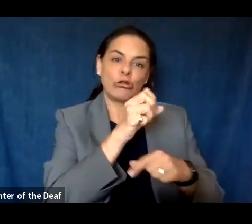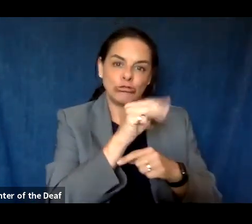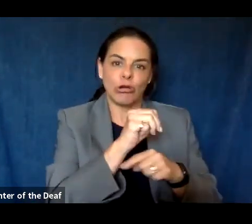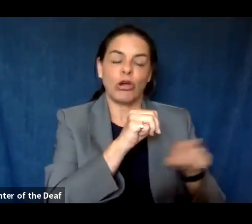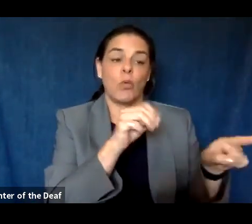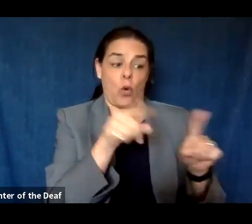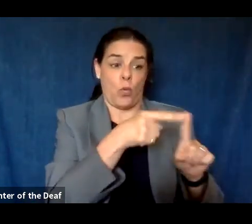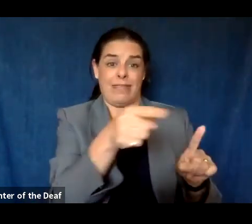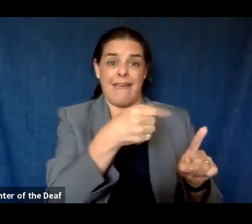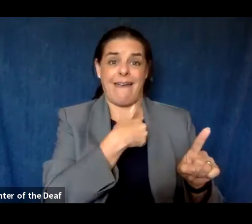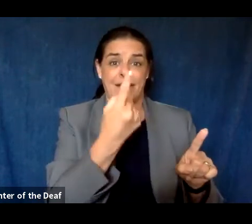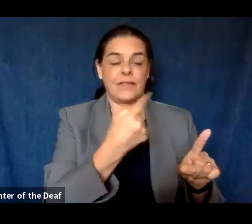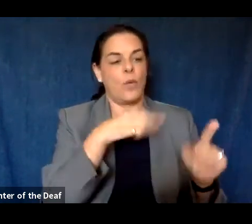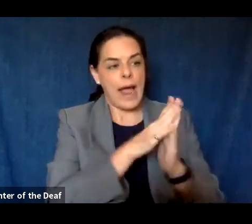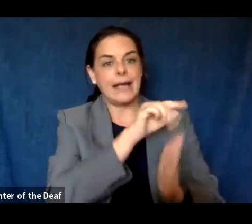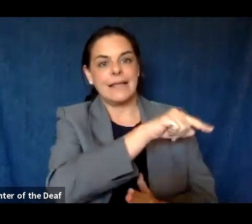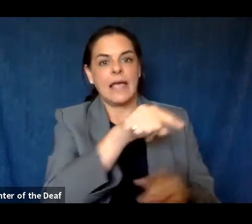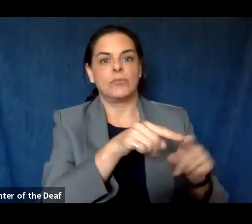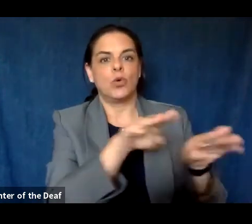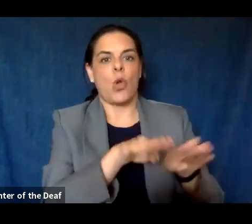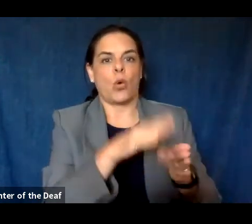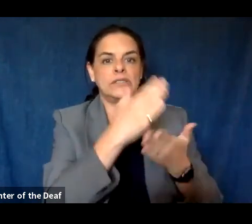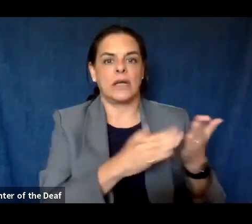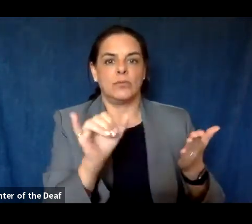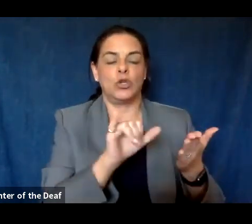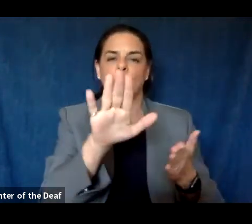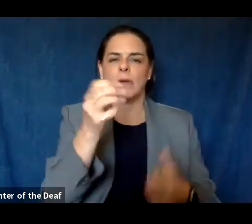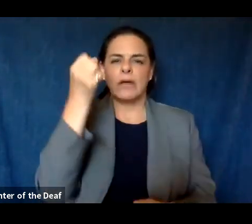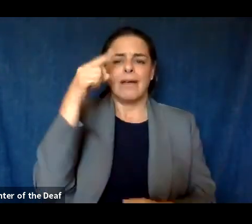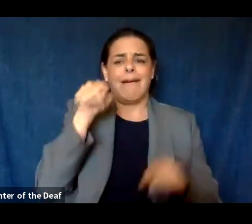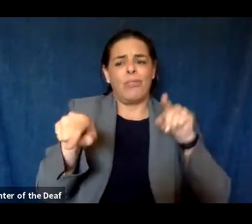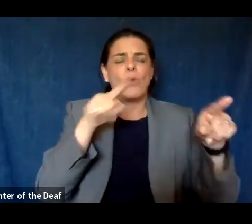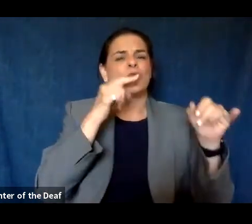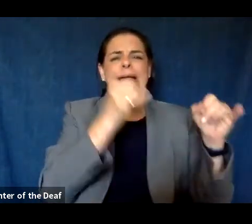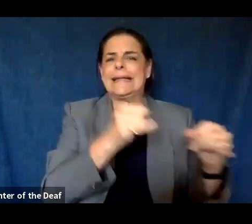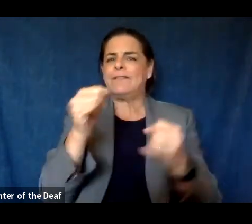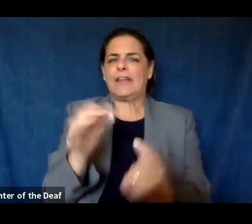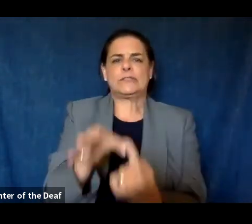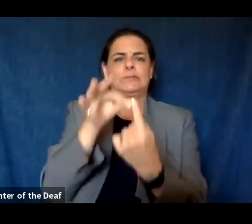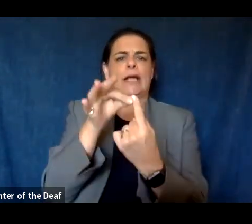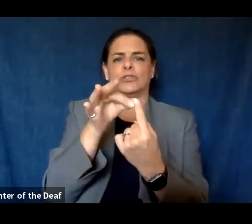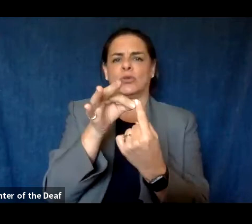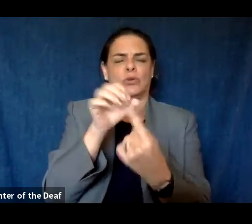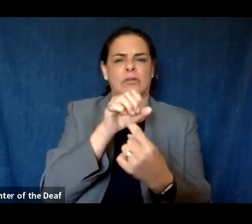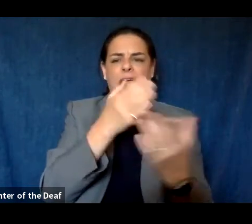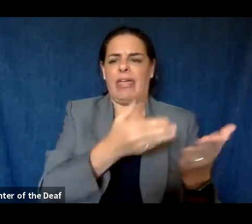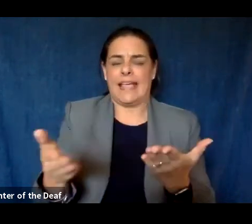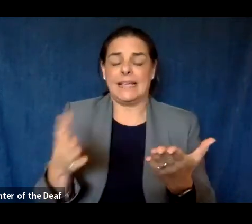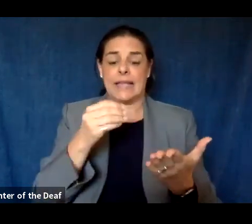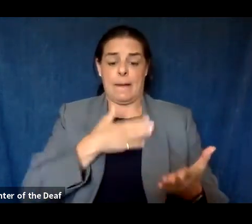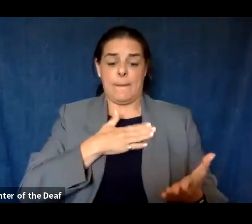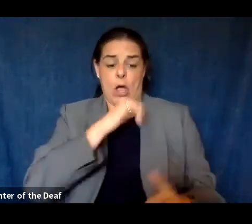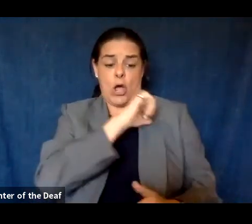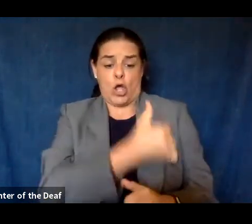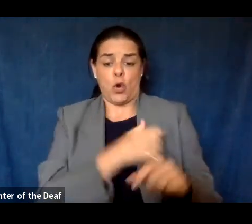we ask them to close things down as well. But those are individual events, and under my authority as the health officer,